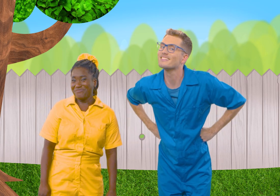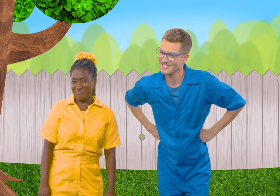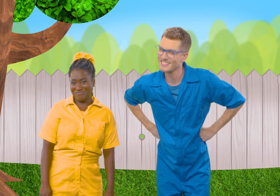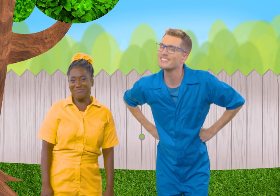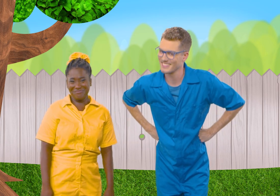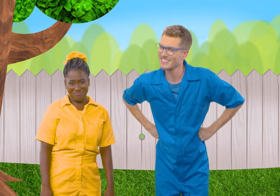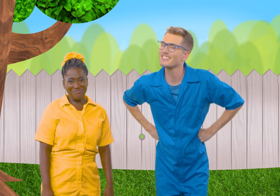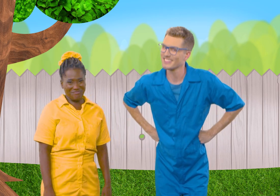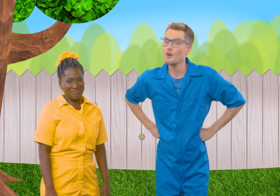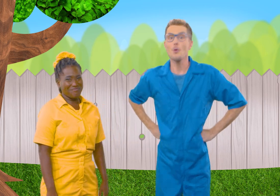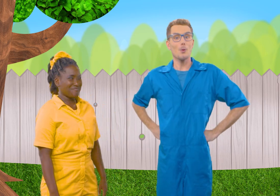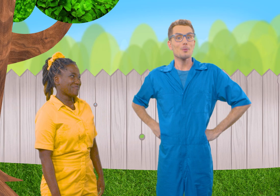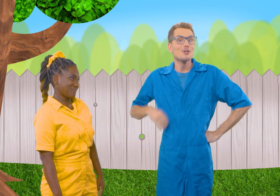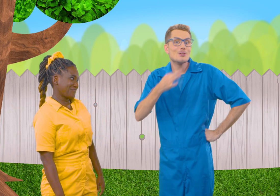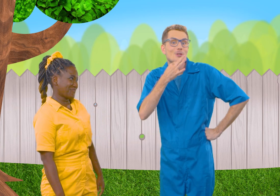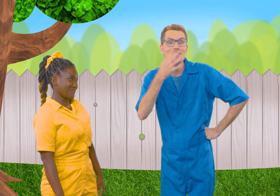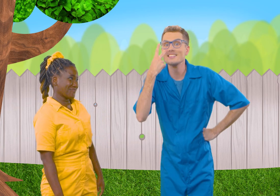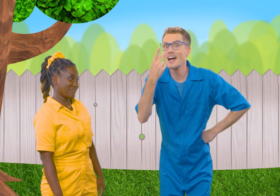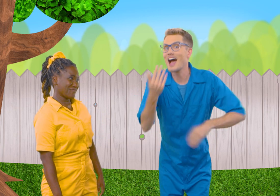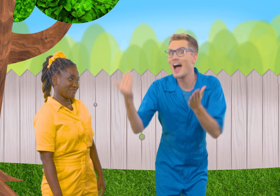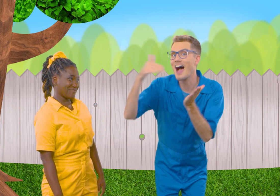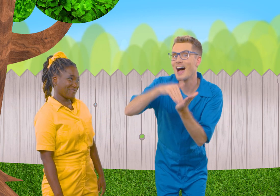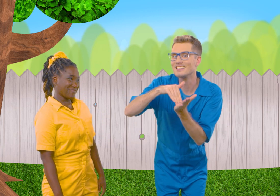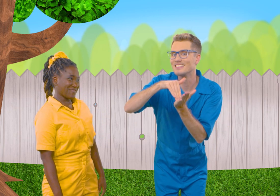play. See you again next time!